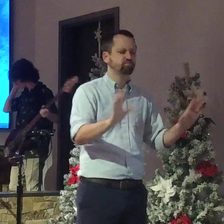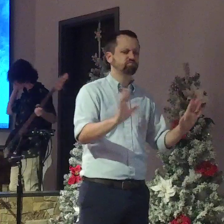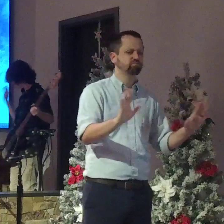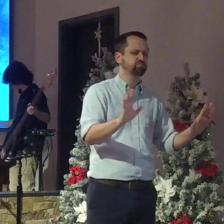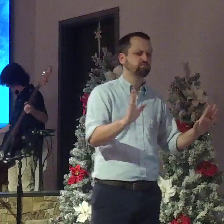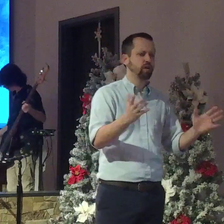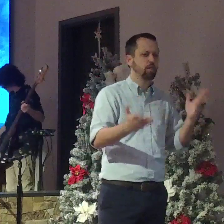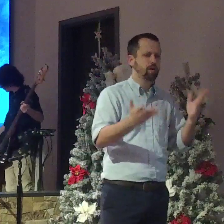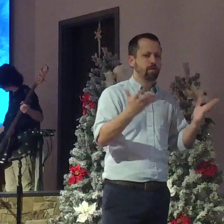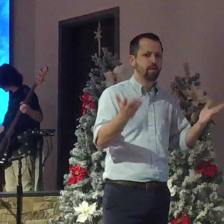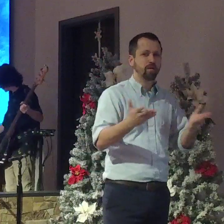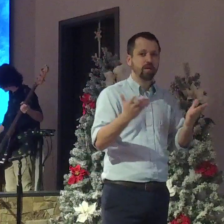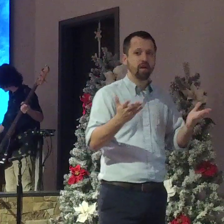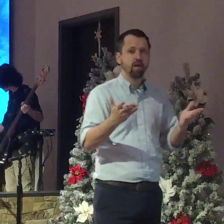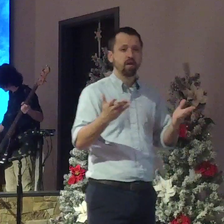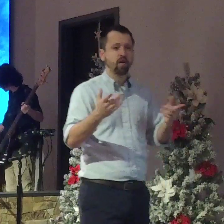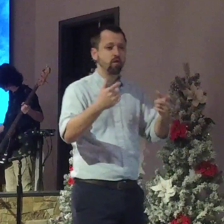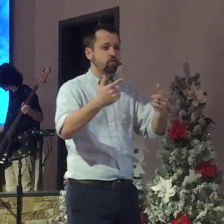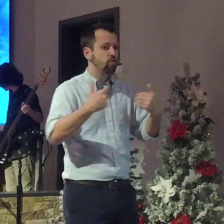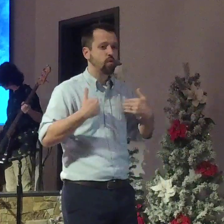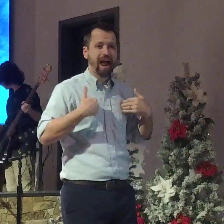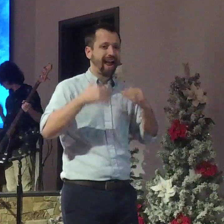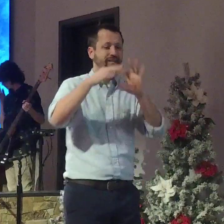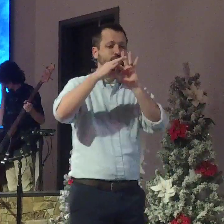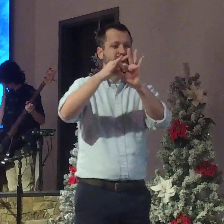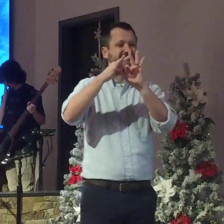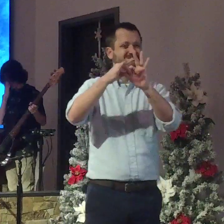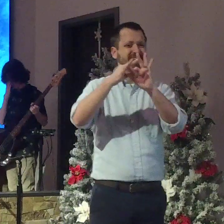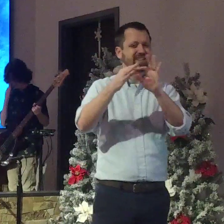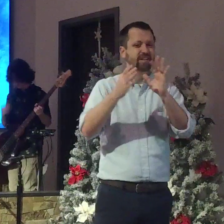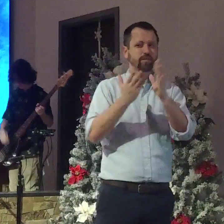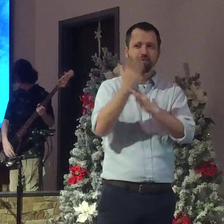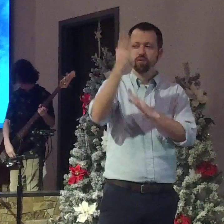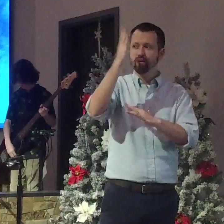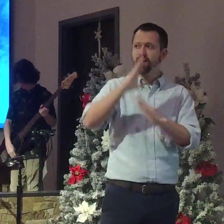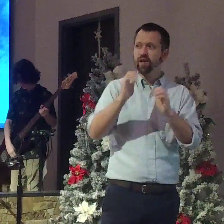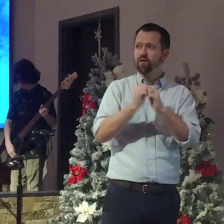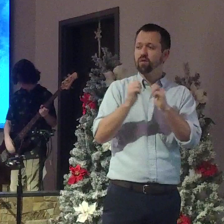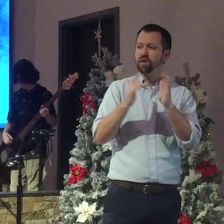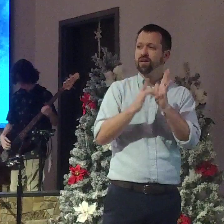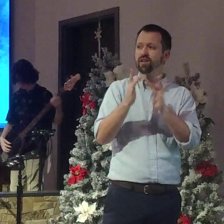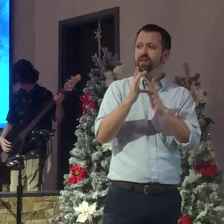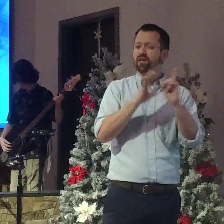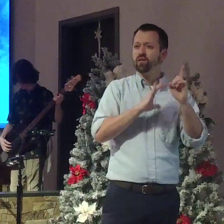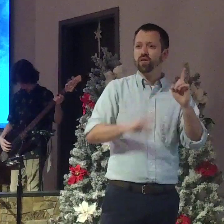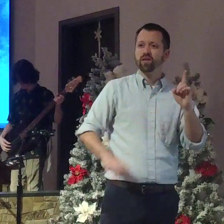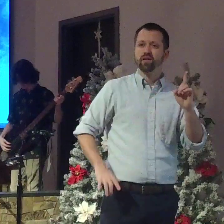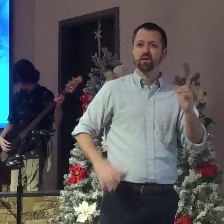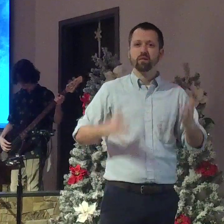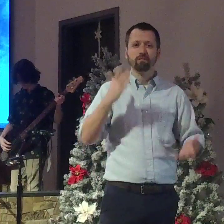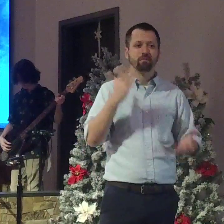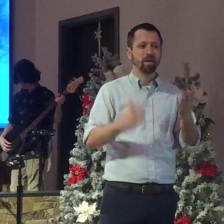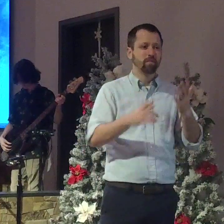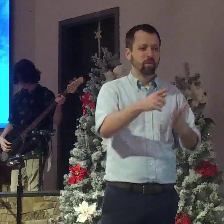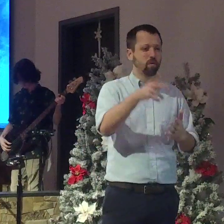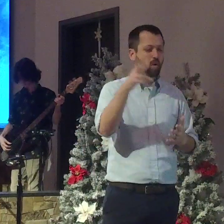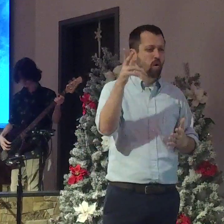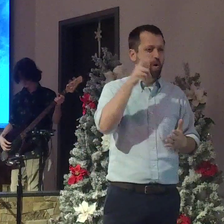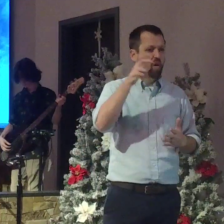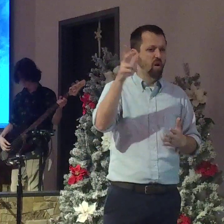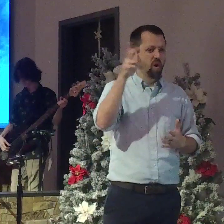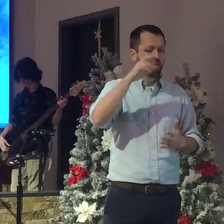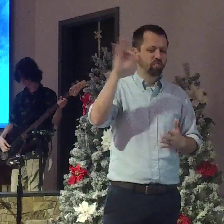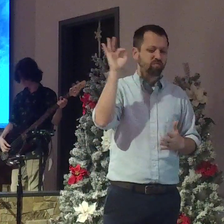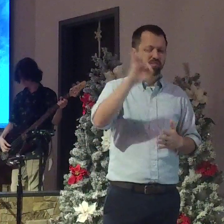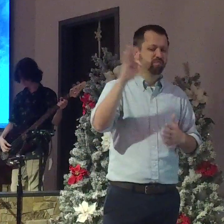because you love us and you care for us and you wanted to make a way to restore the relationship between us